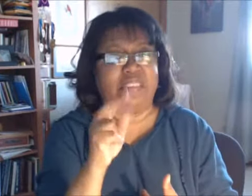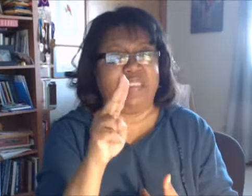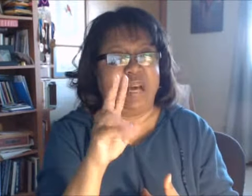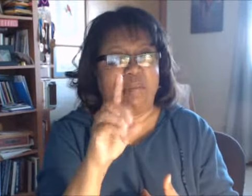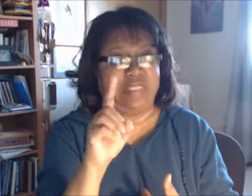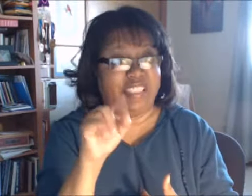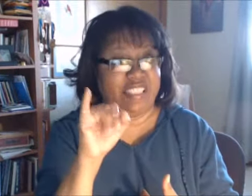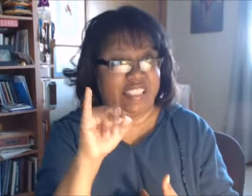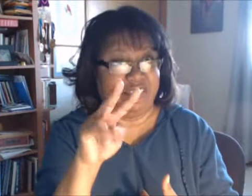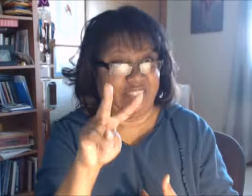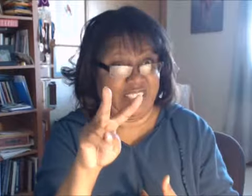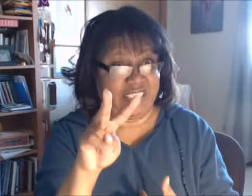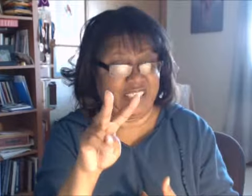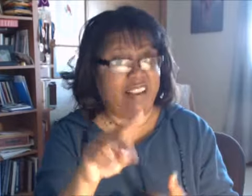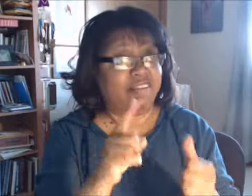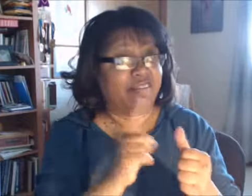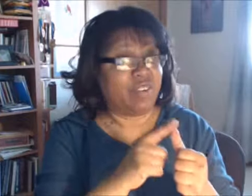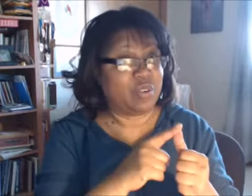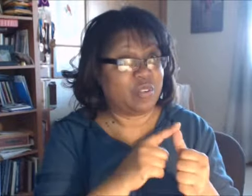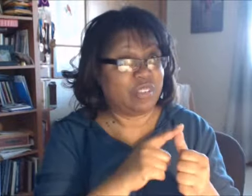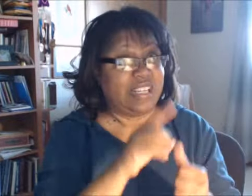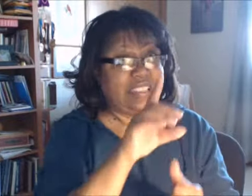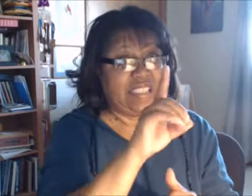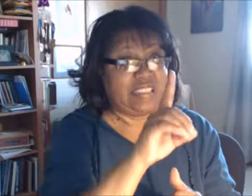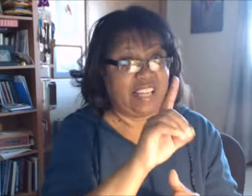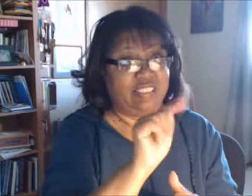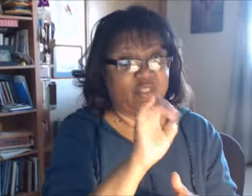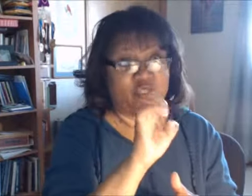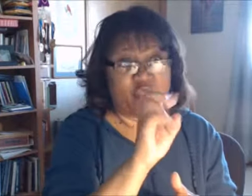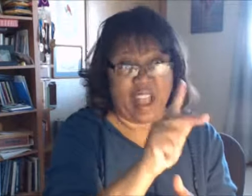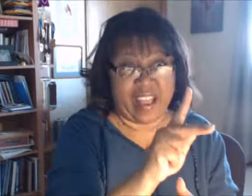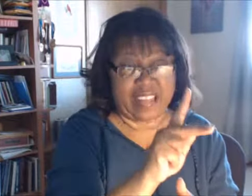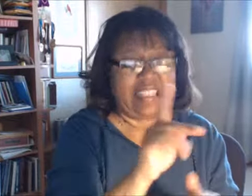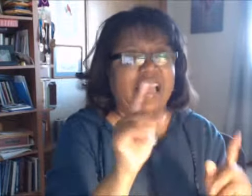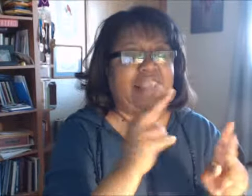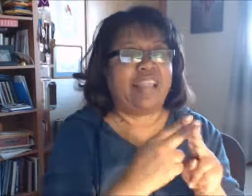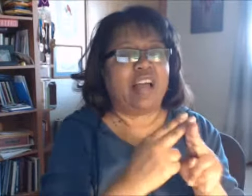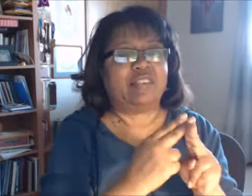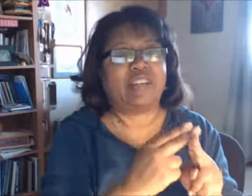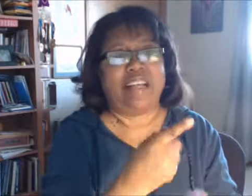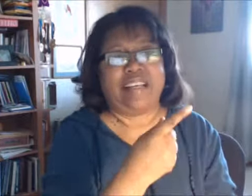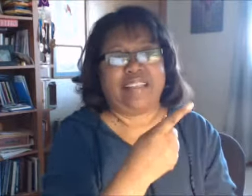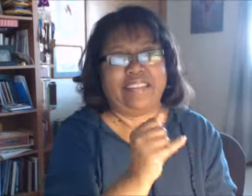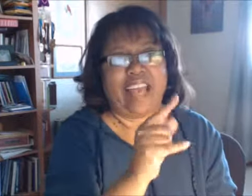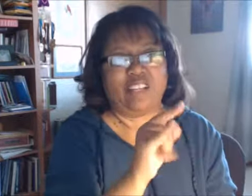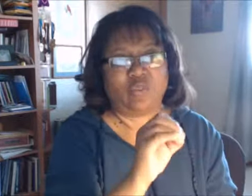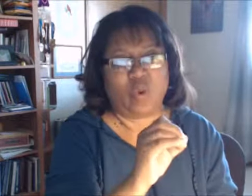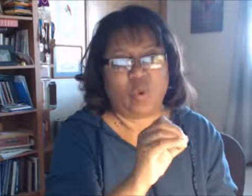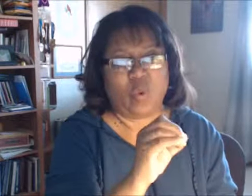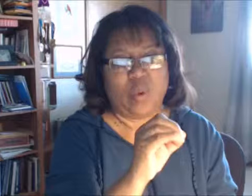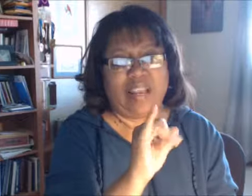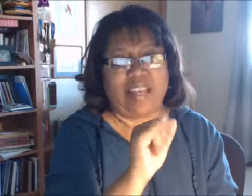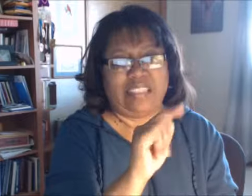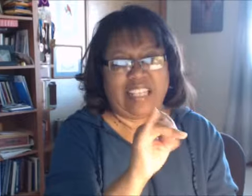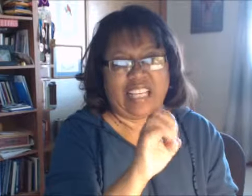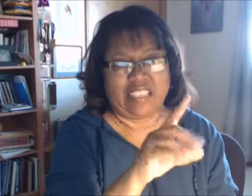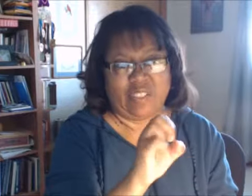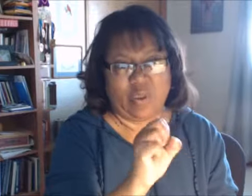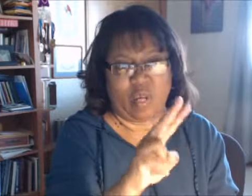first subdivision will be the digestive tract, sometimes known as the gastrointestinal tract or the alimentary canal. And primarily